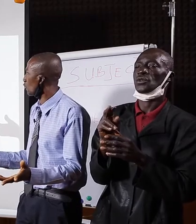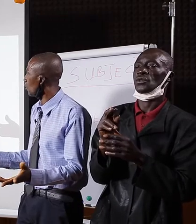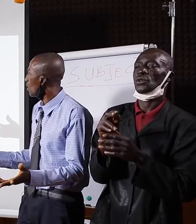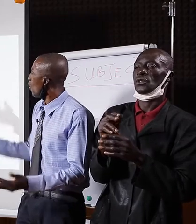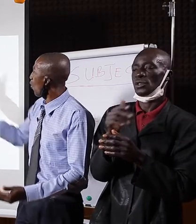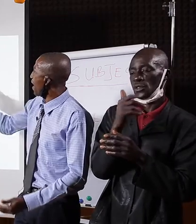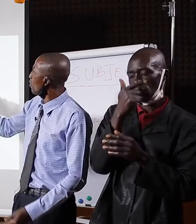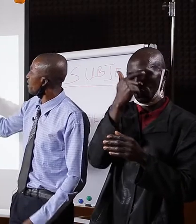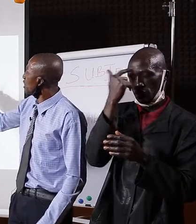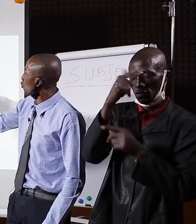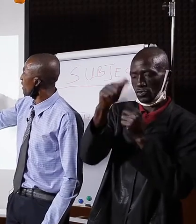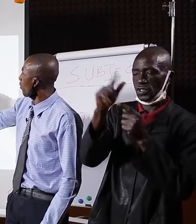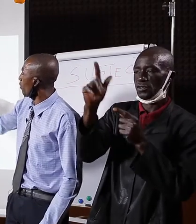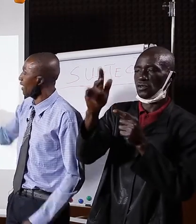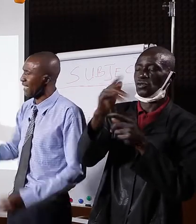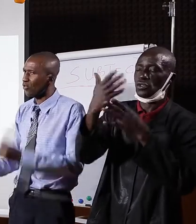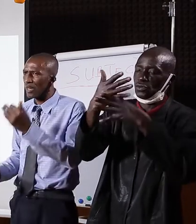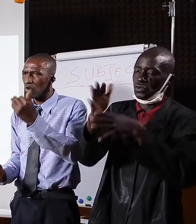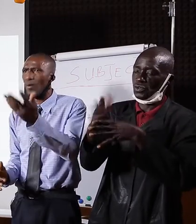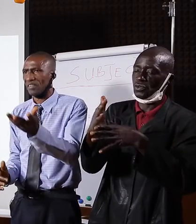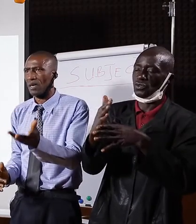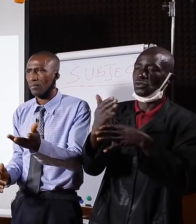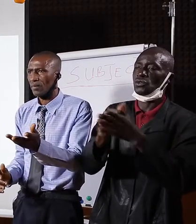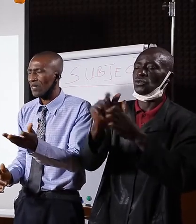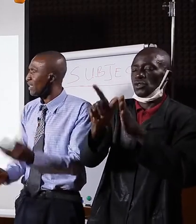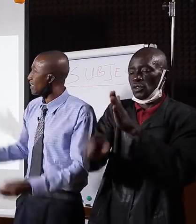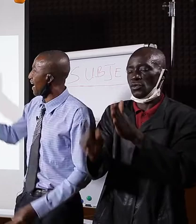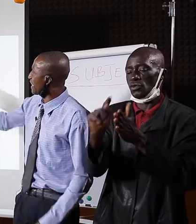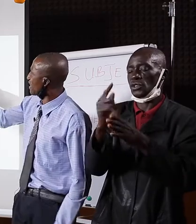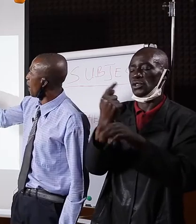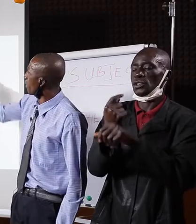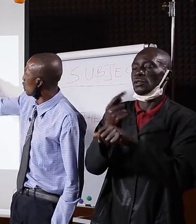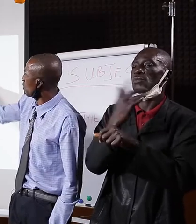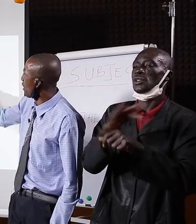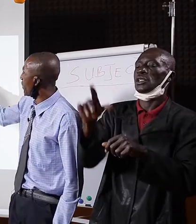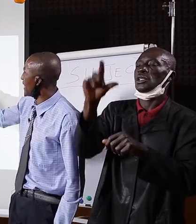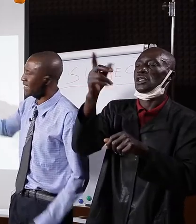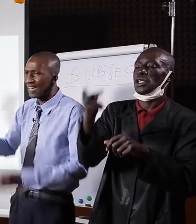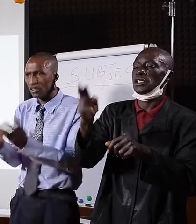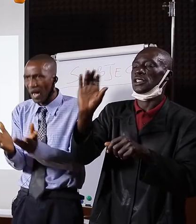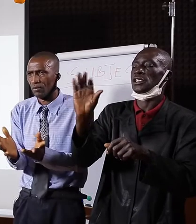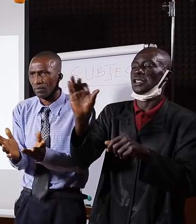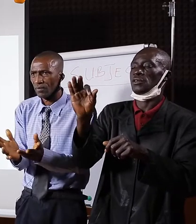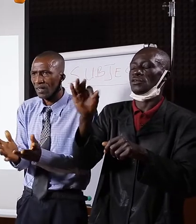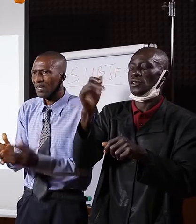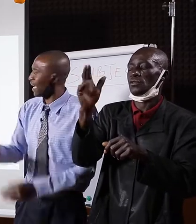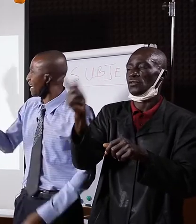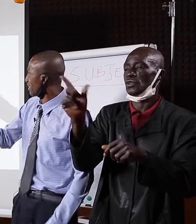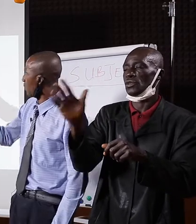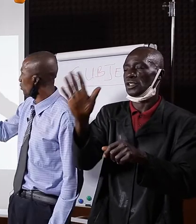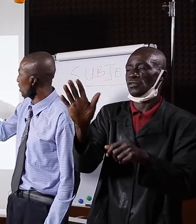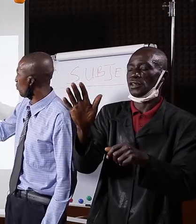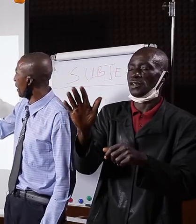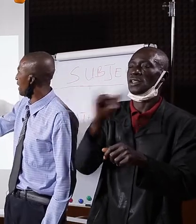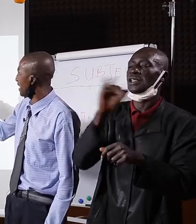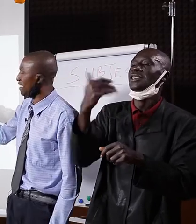over 2? When you reduce 25 over 10 to its lowest term, the HCF of 25 and 10 is 5. The